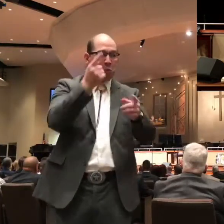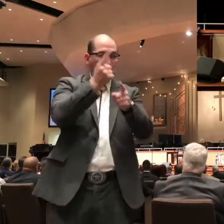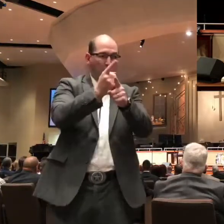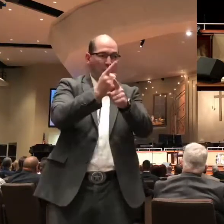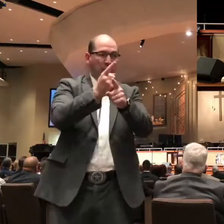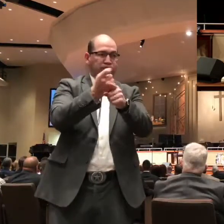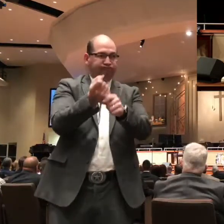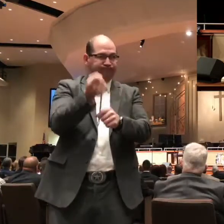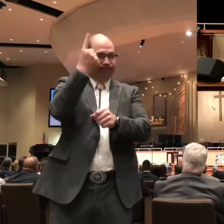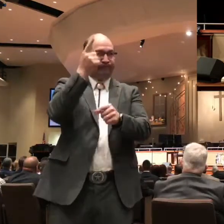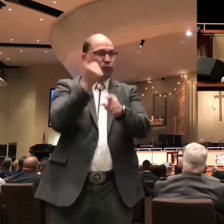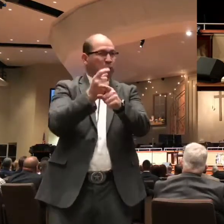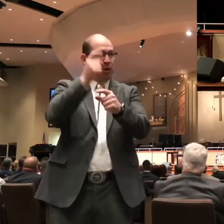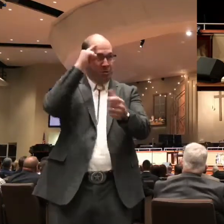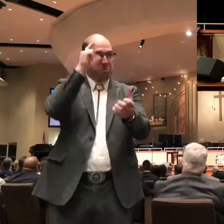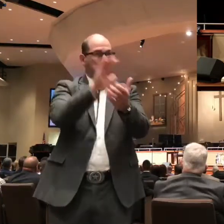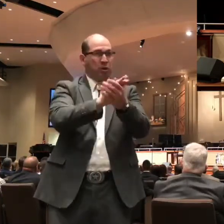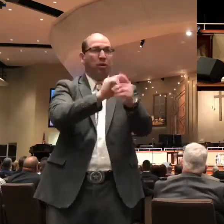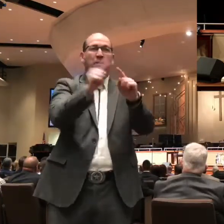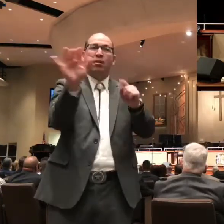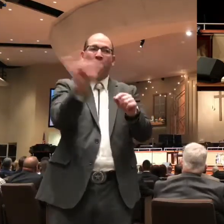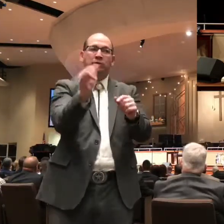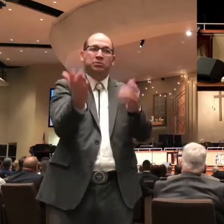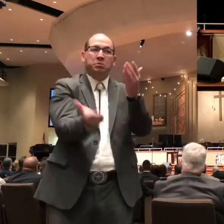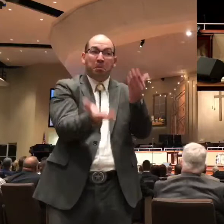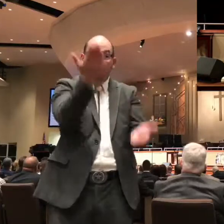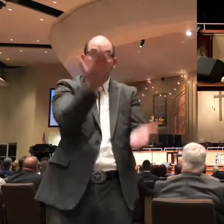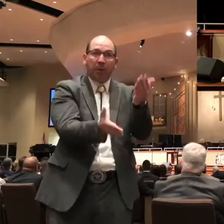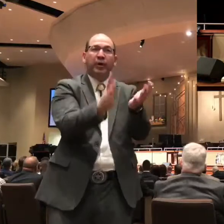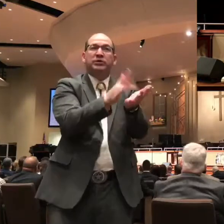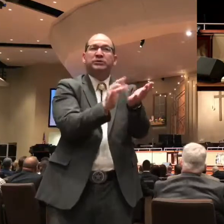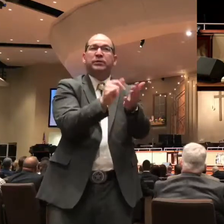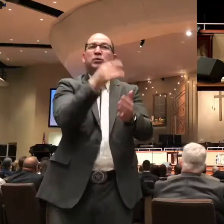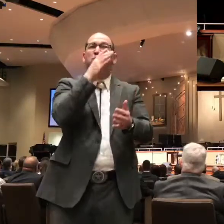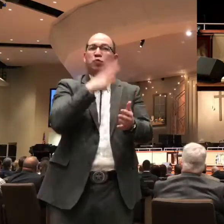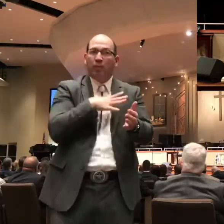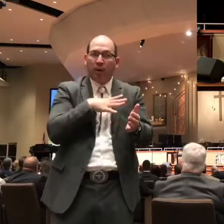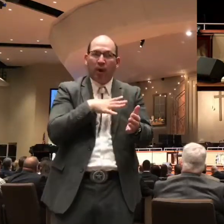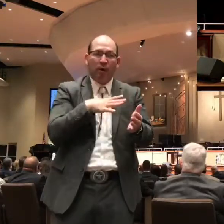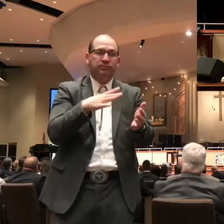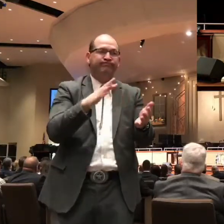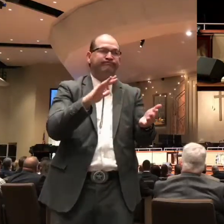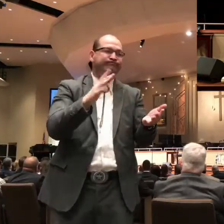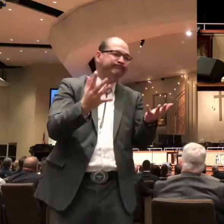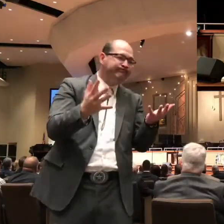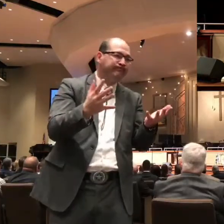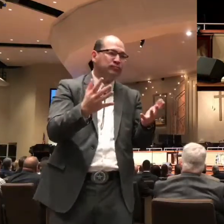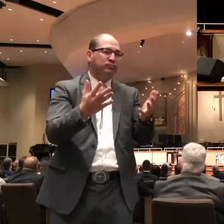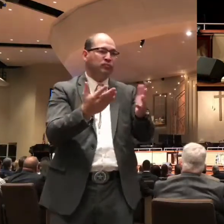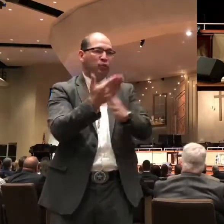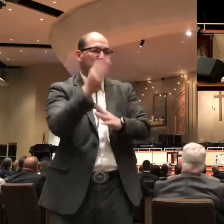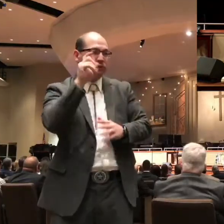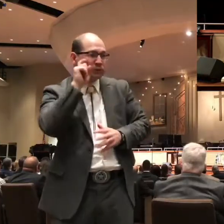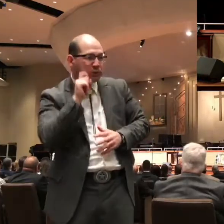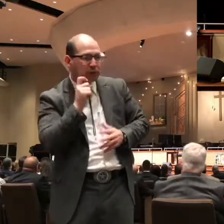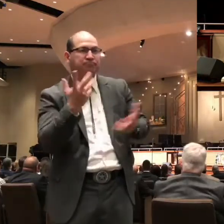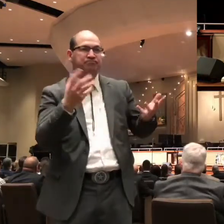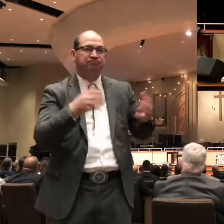and also the sexual immorality that sometimes is proliferated through false